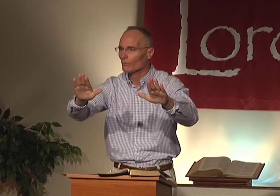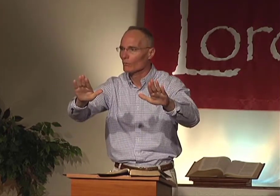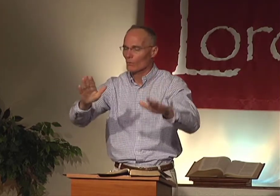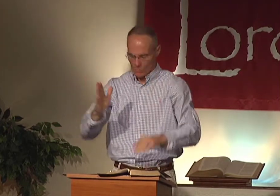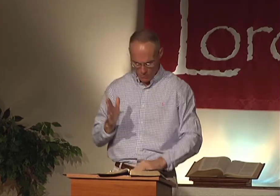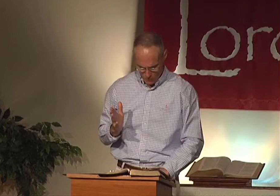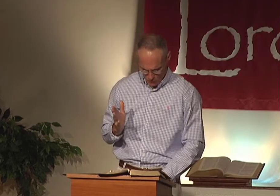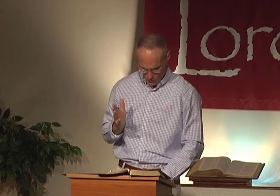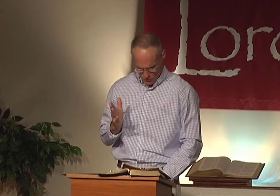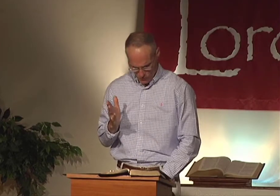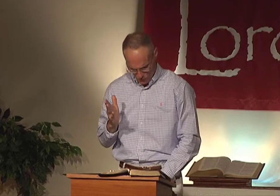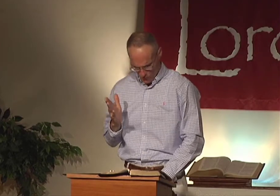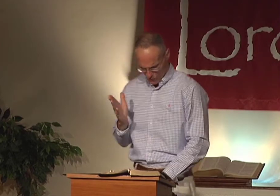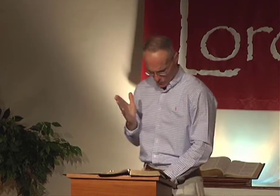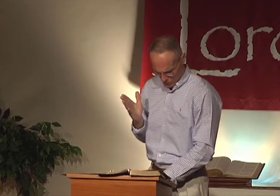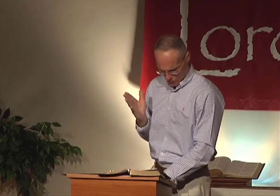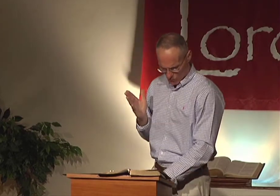It's wonderful.